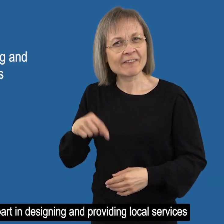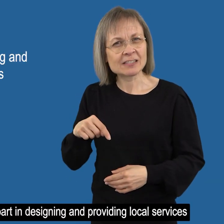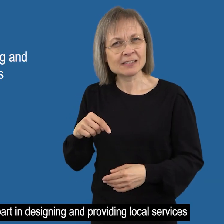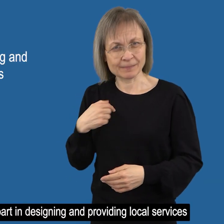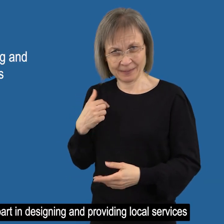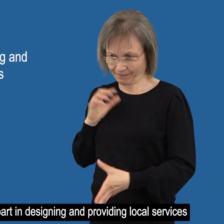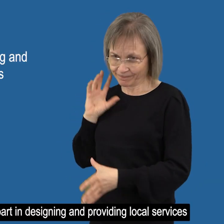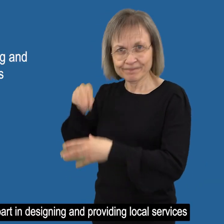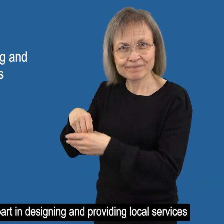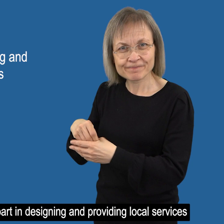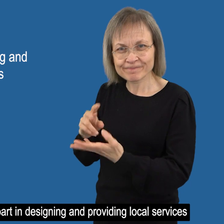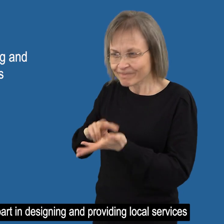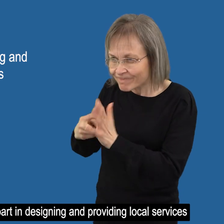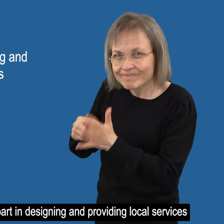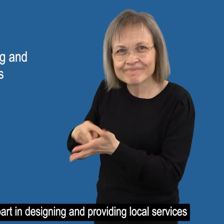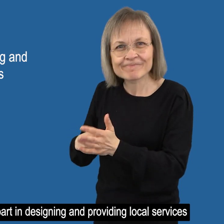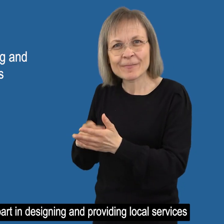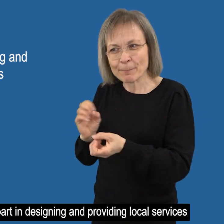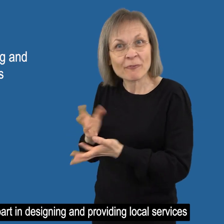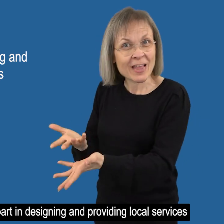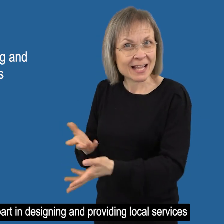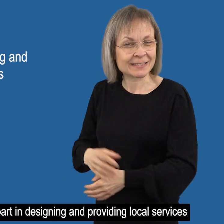Taking part in designing and providing local services.